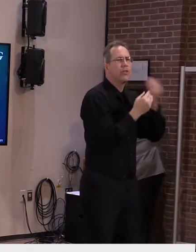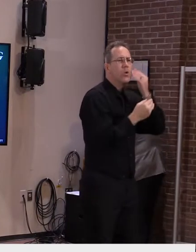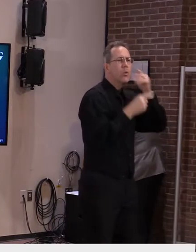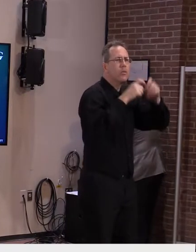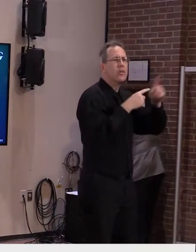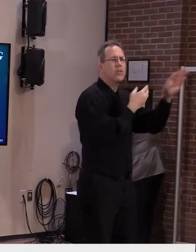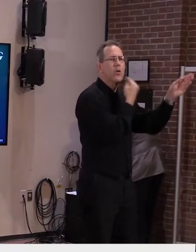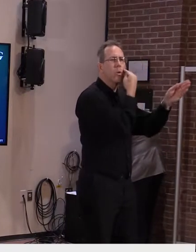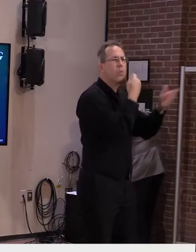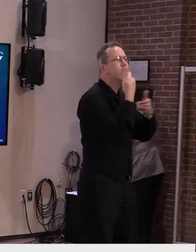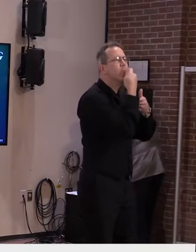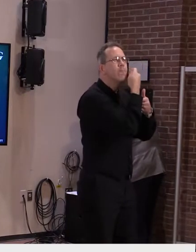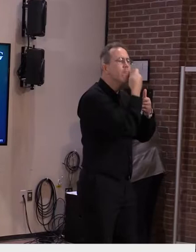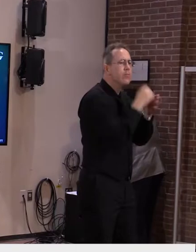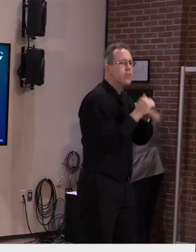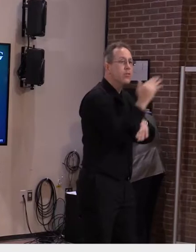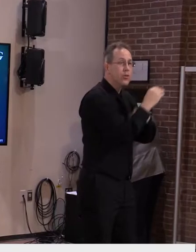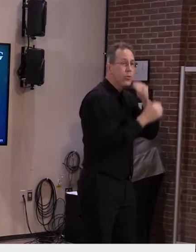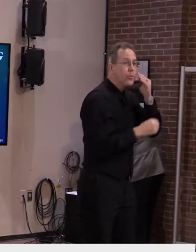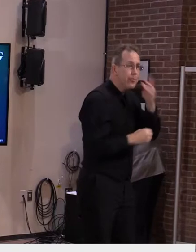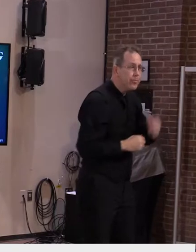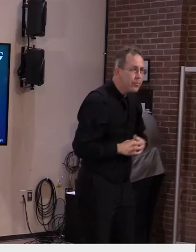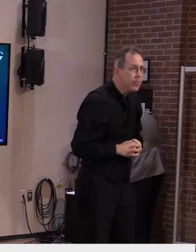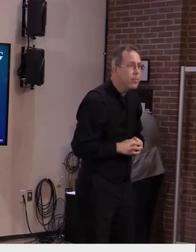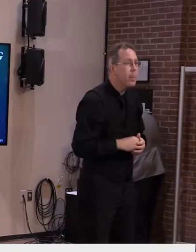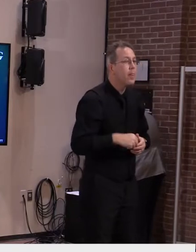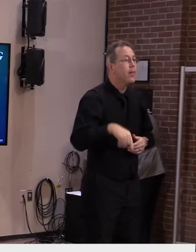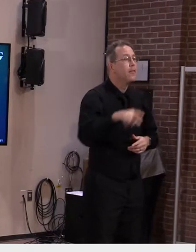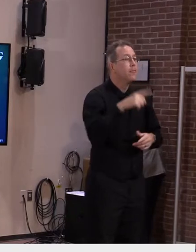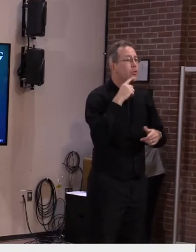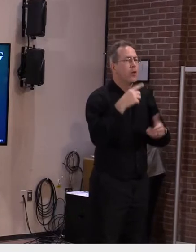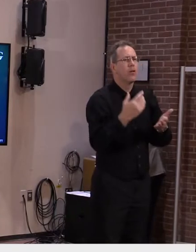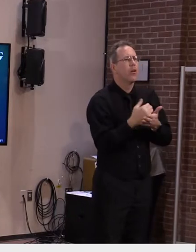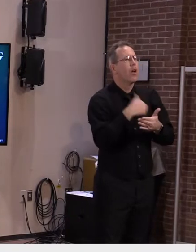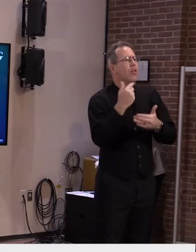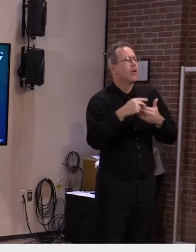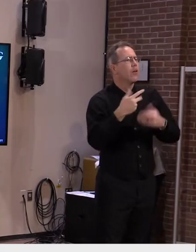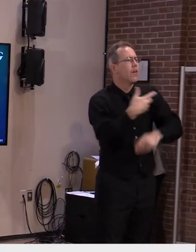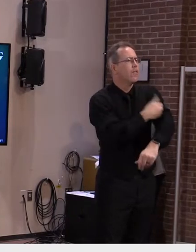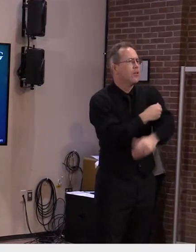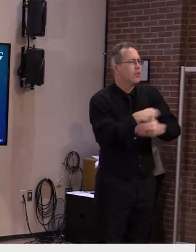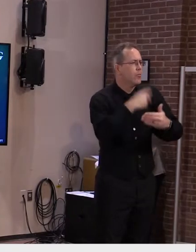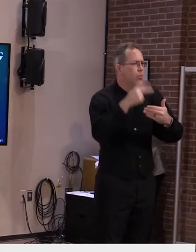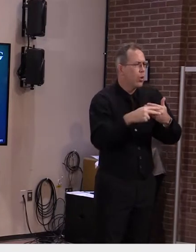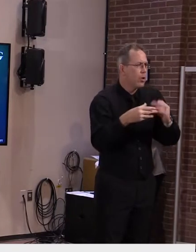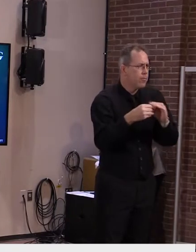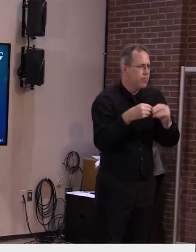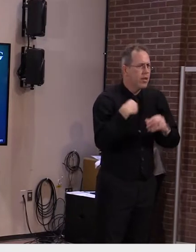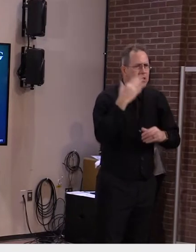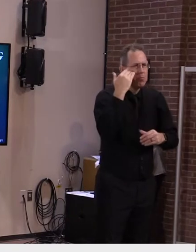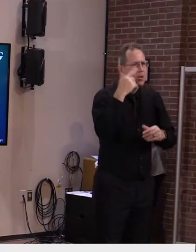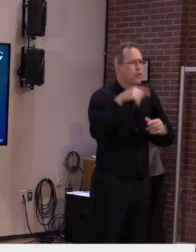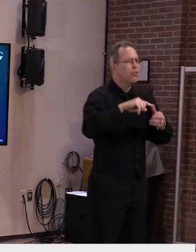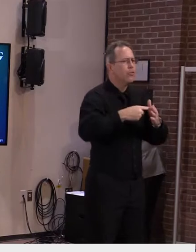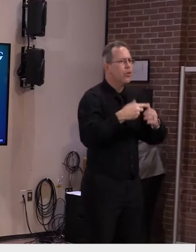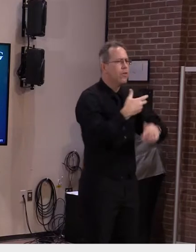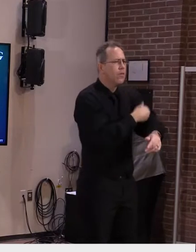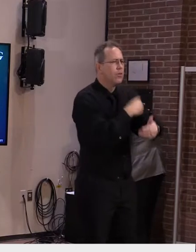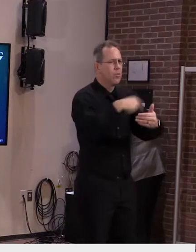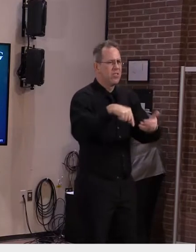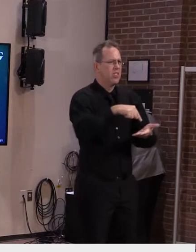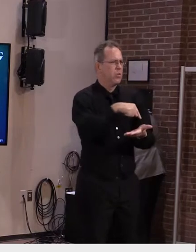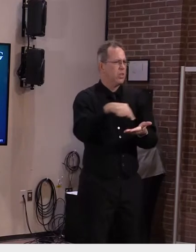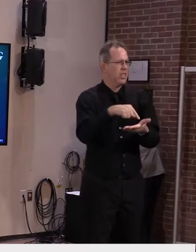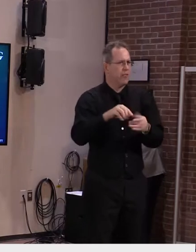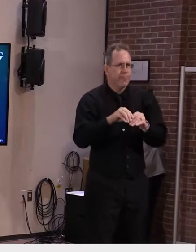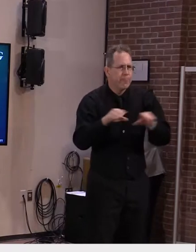student vaccination incentive program we talked about earlier this fall. We do expect to launch this program later this week. Under this